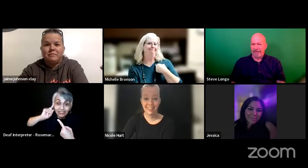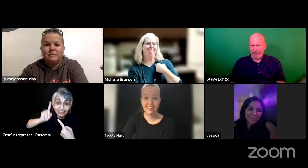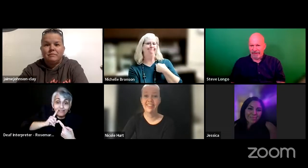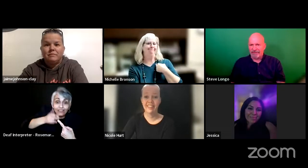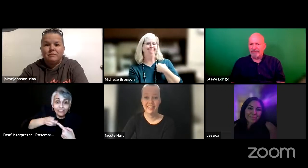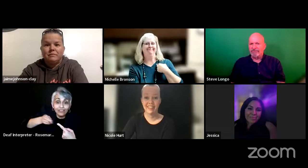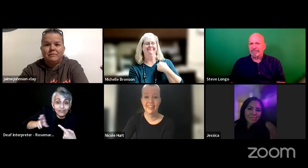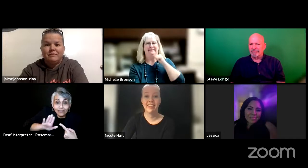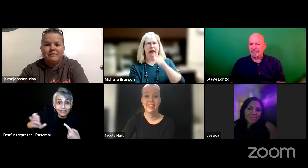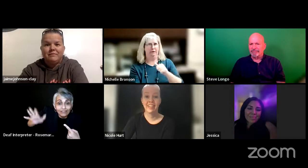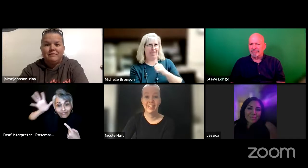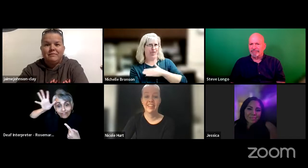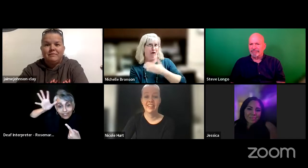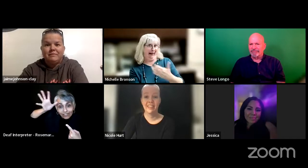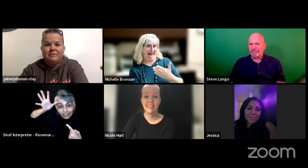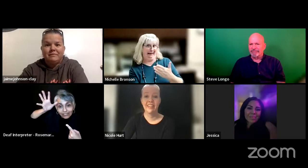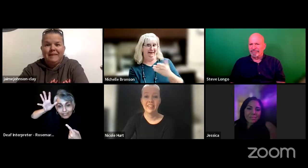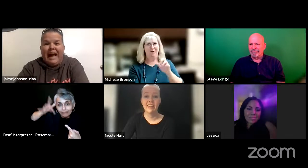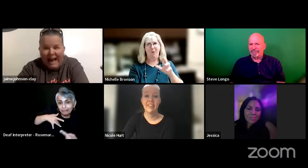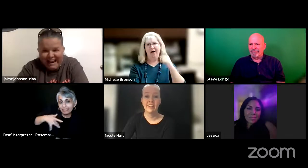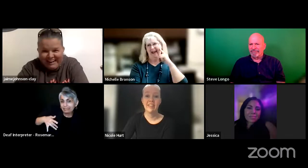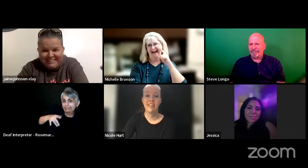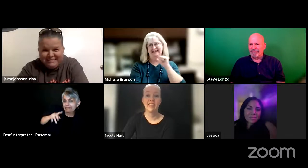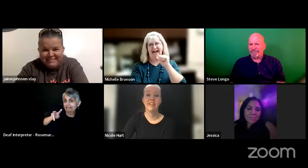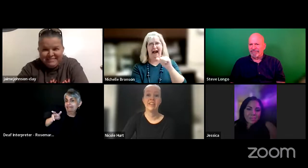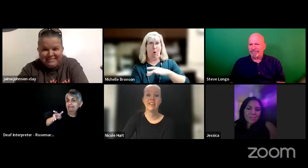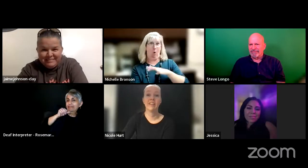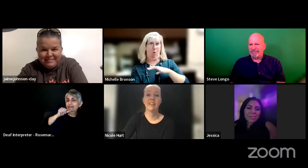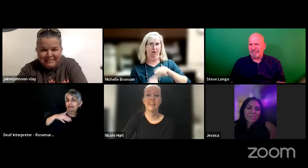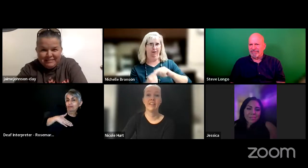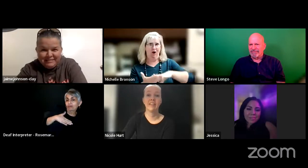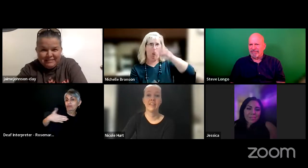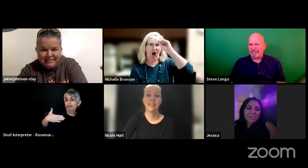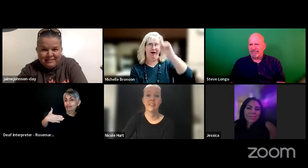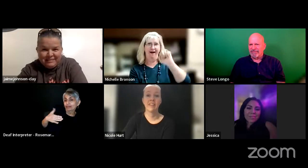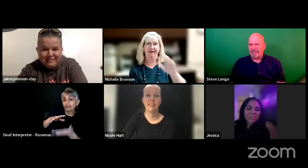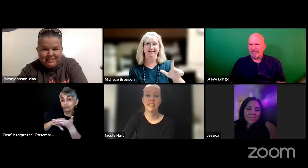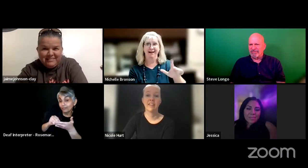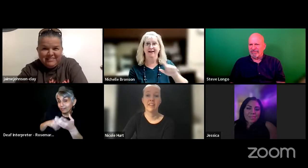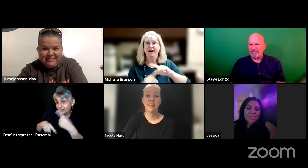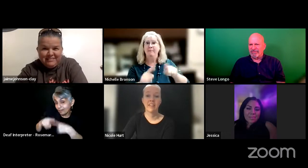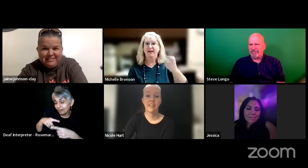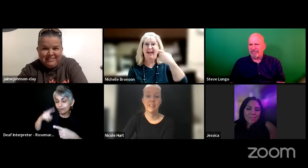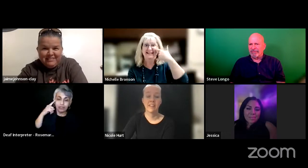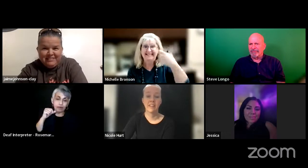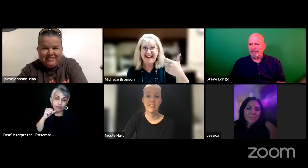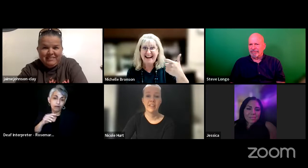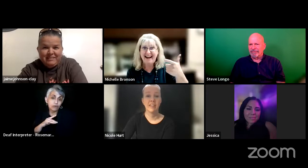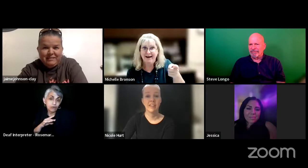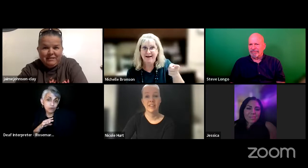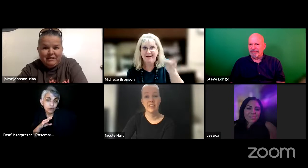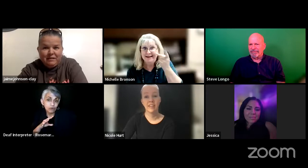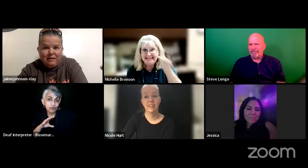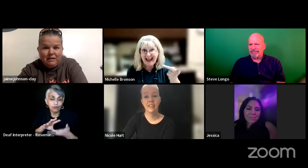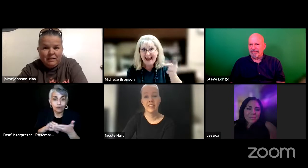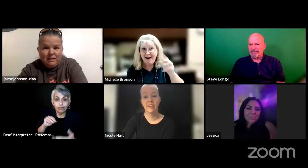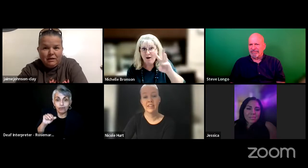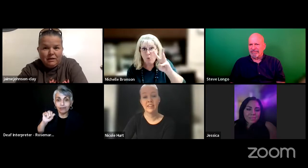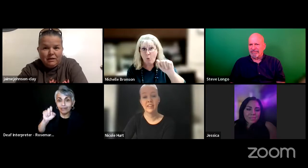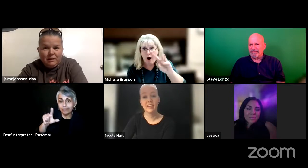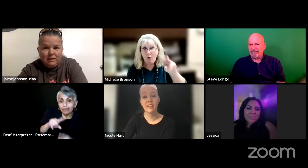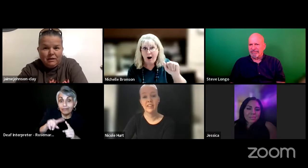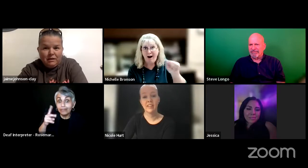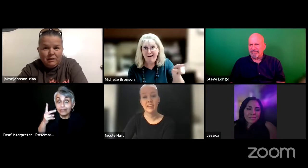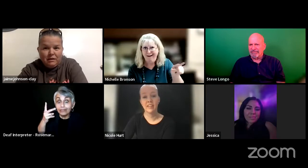fathers of deaf and hard of hearing kids that are watching football, you know, that may not admit or may not think it's cool to learn